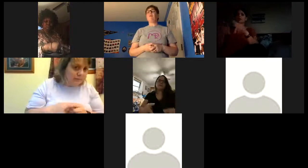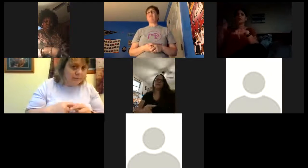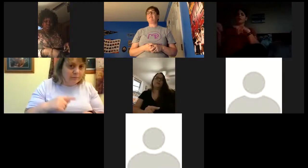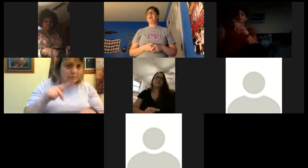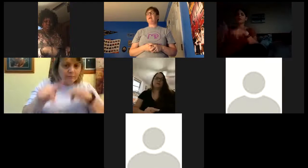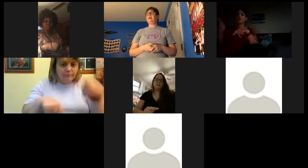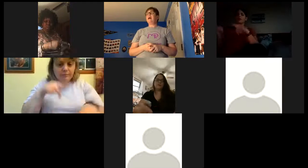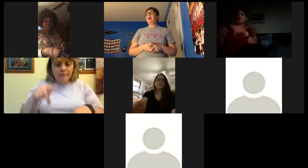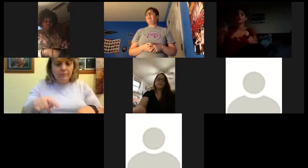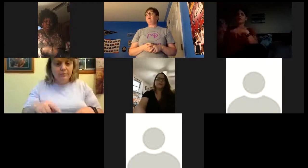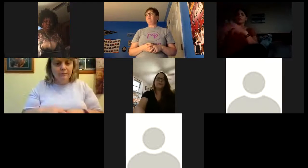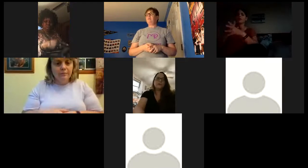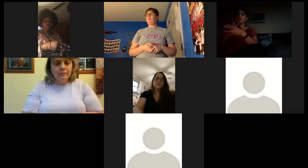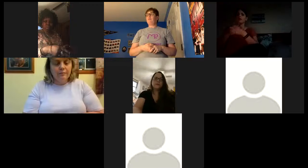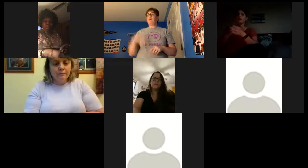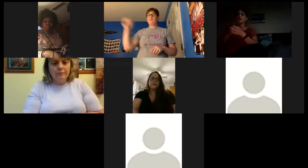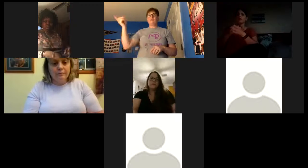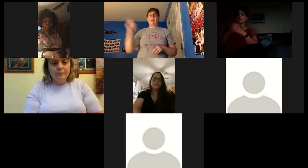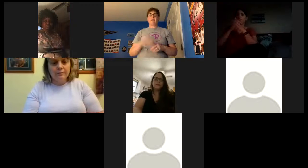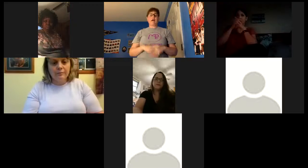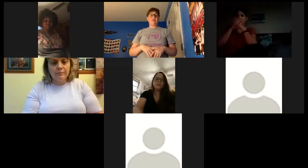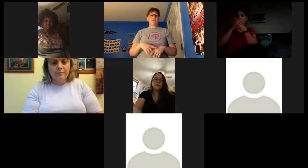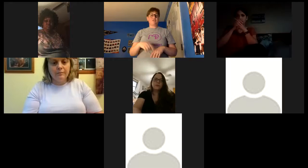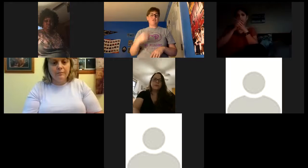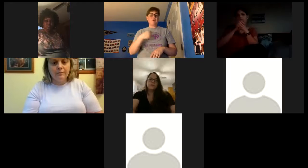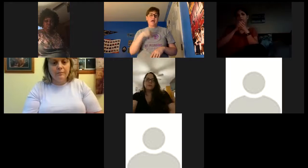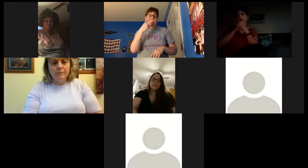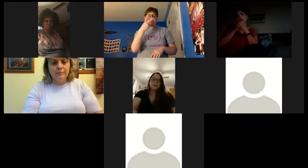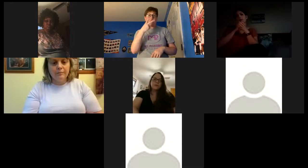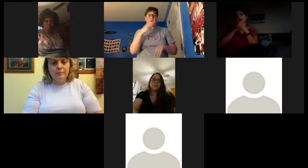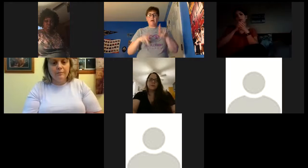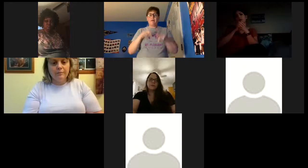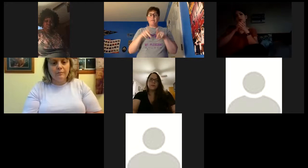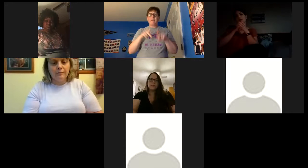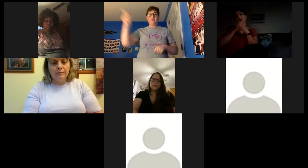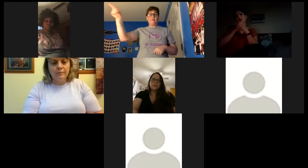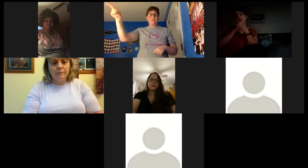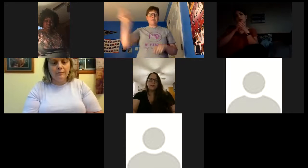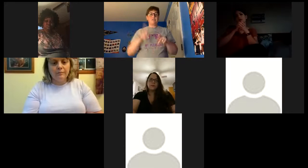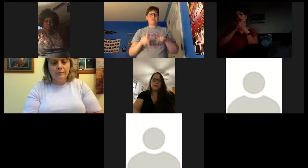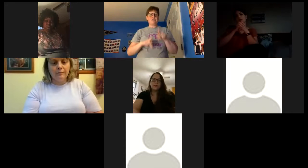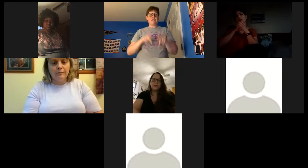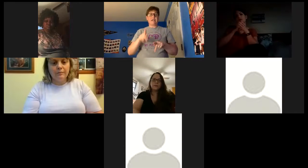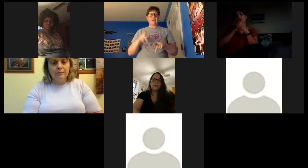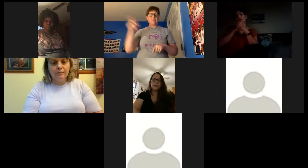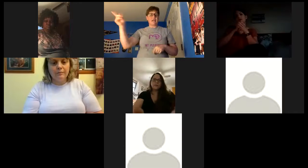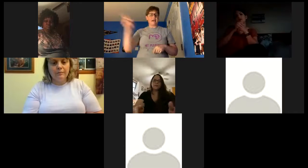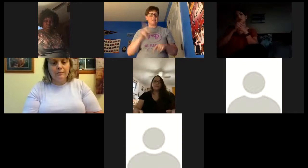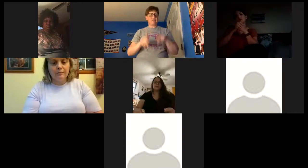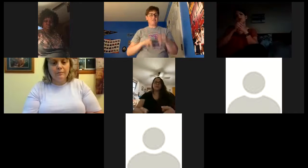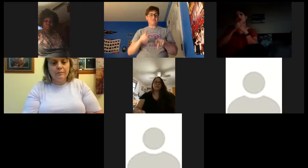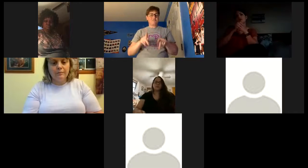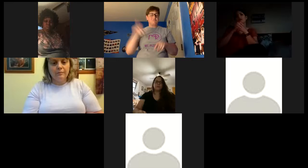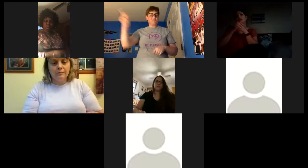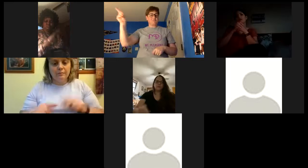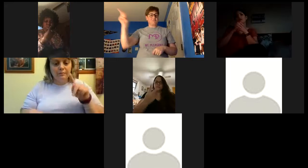Like if I were to say, I saw people over there, I would just do, I saw people over there. So just like a couple